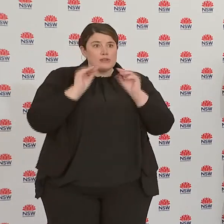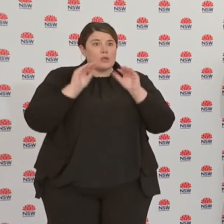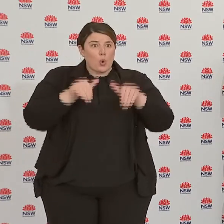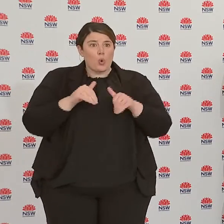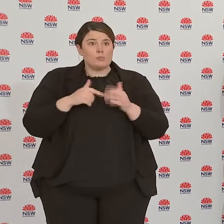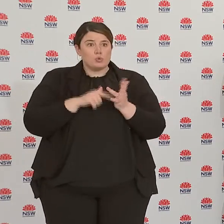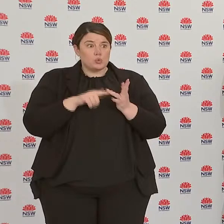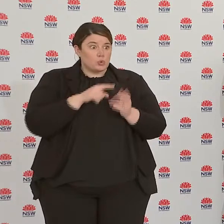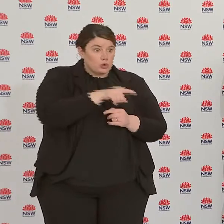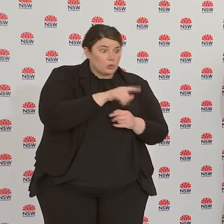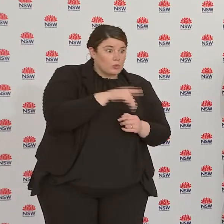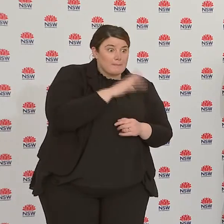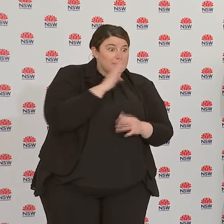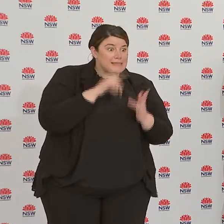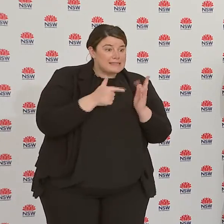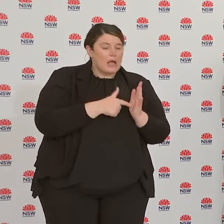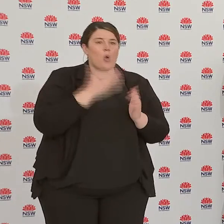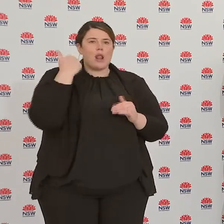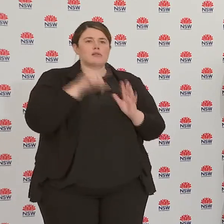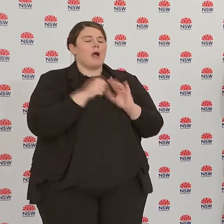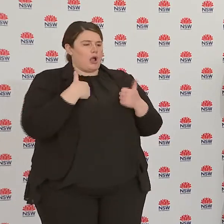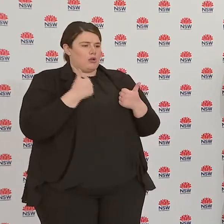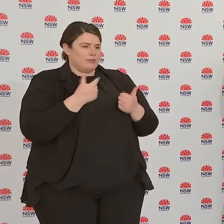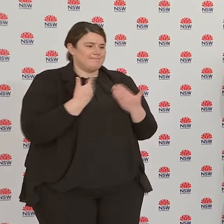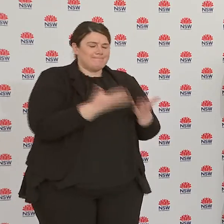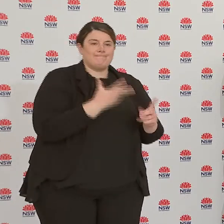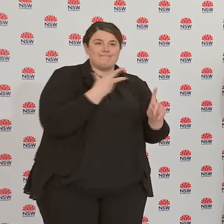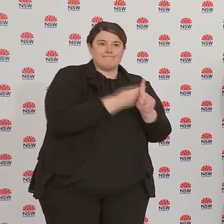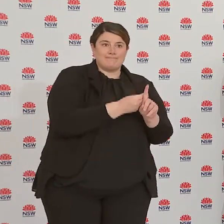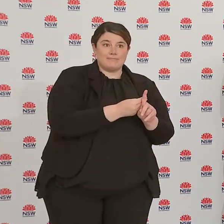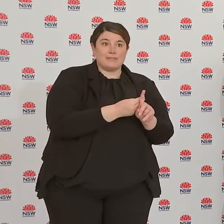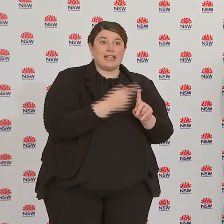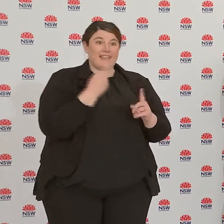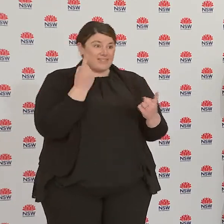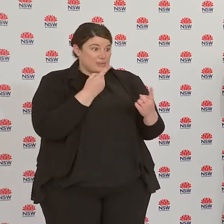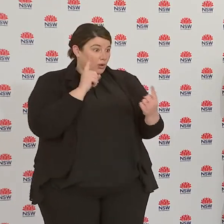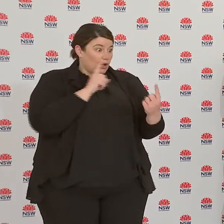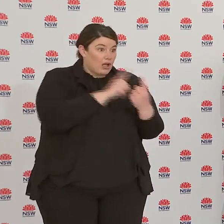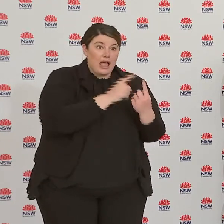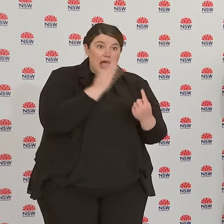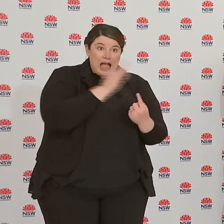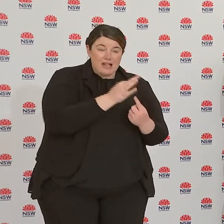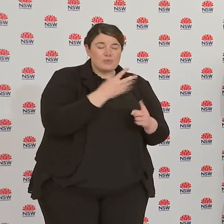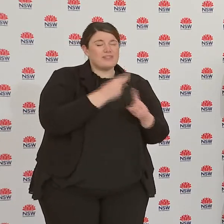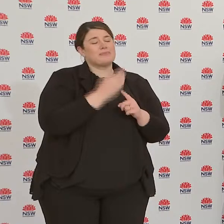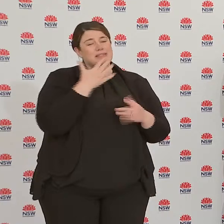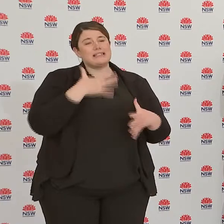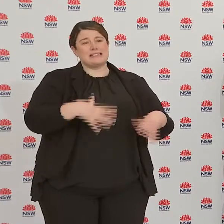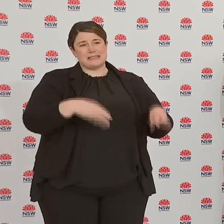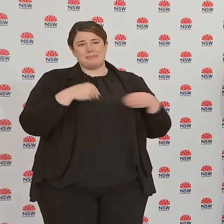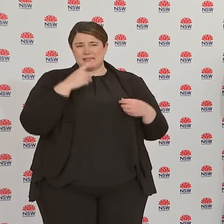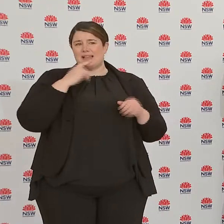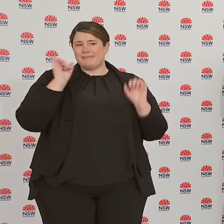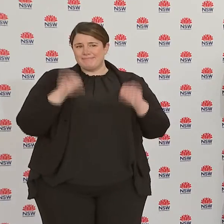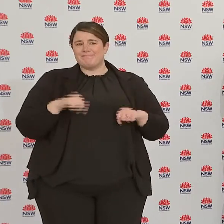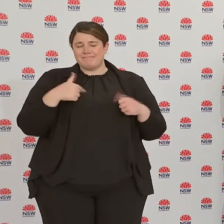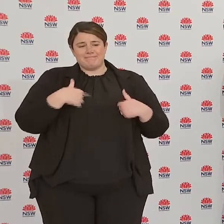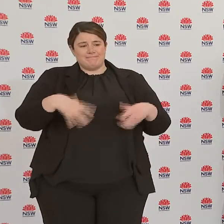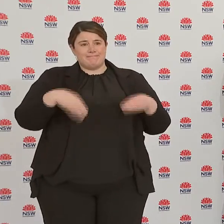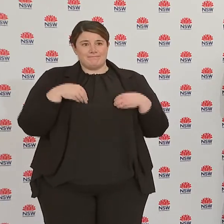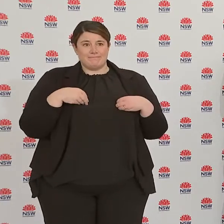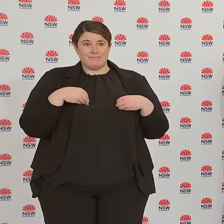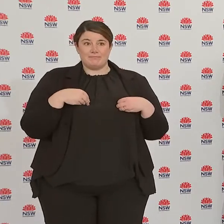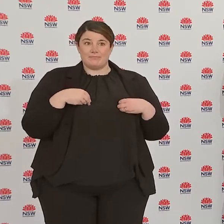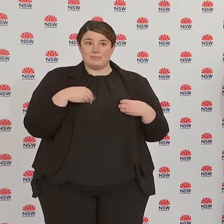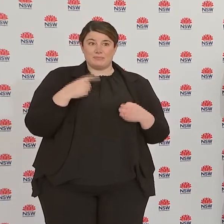to those who may have missed out. So please accept the vaccine. It is critical. That is your